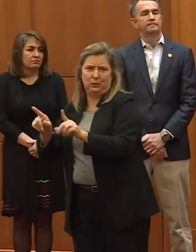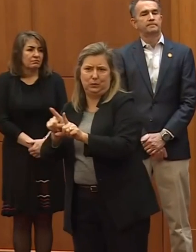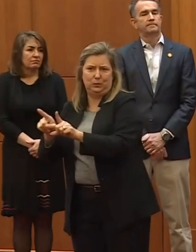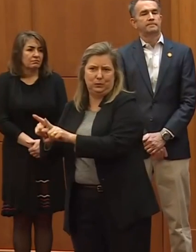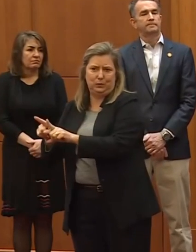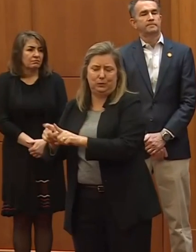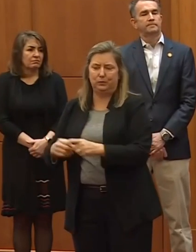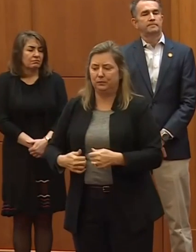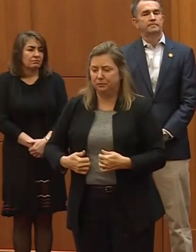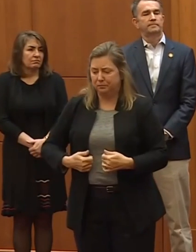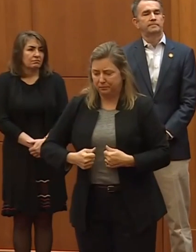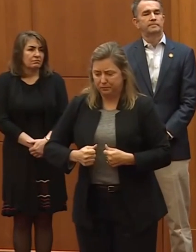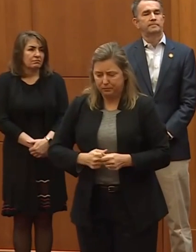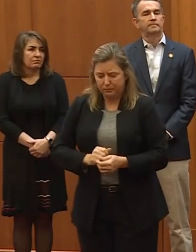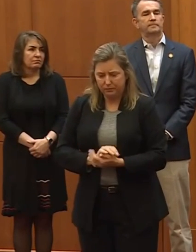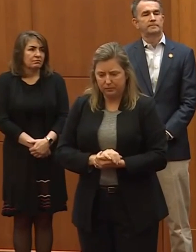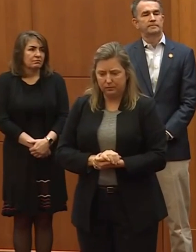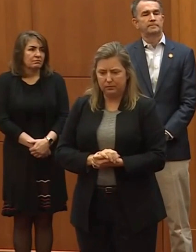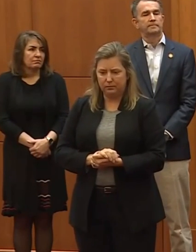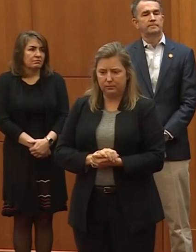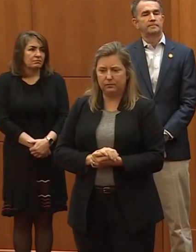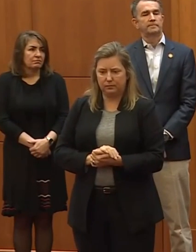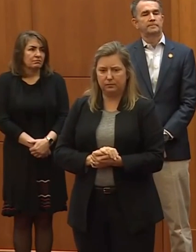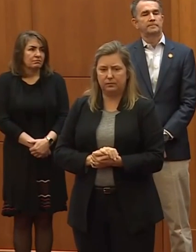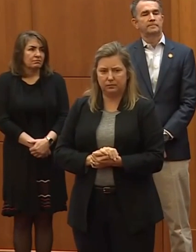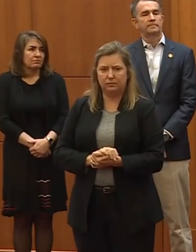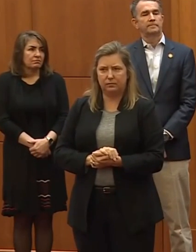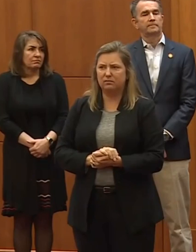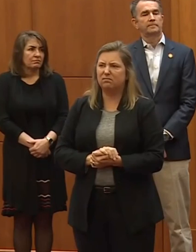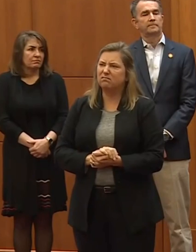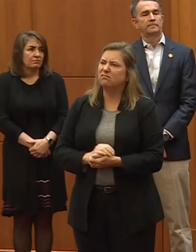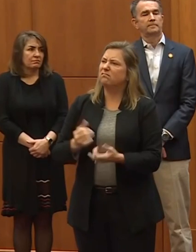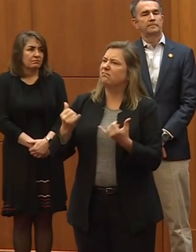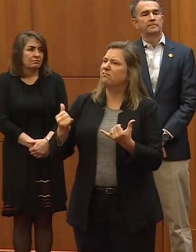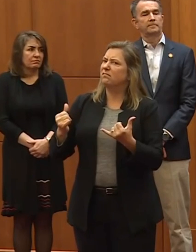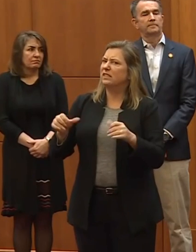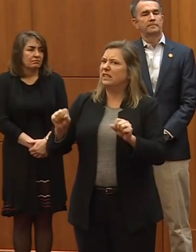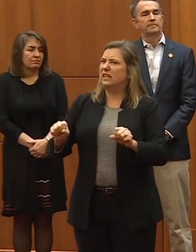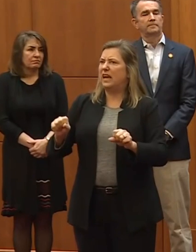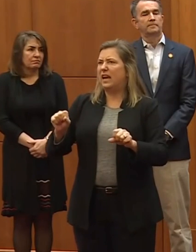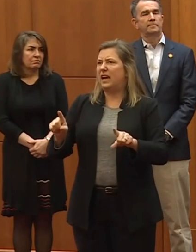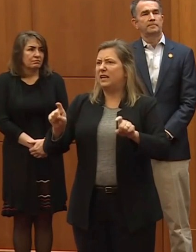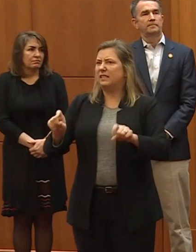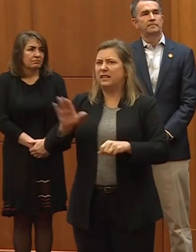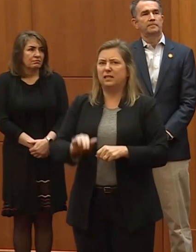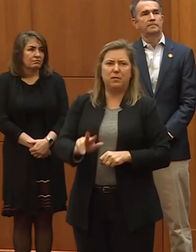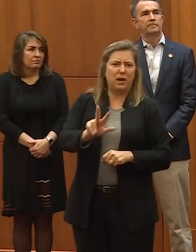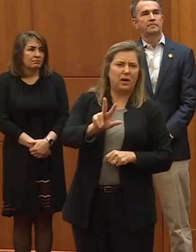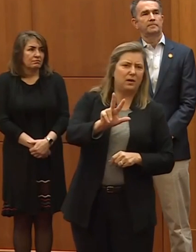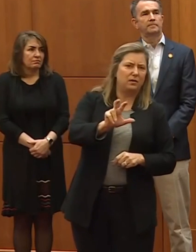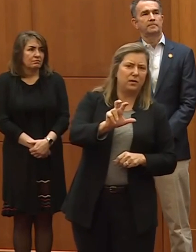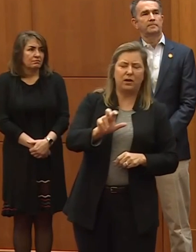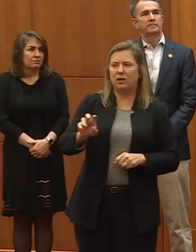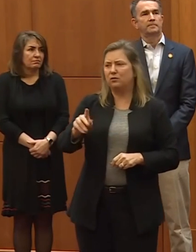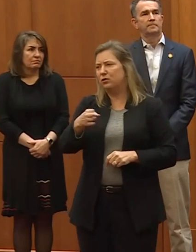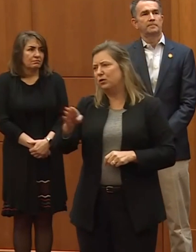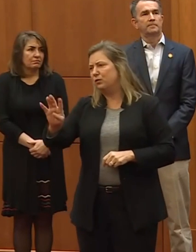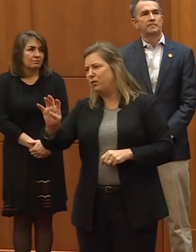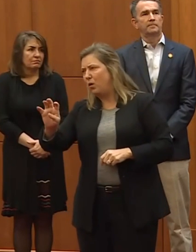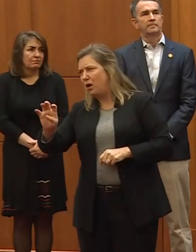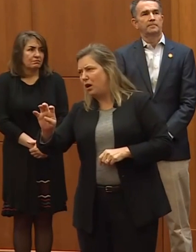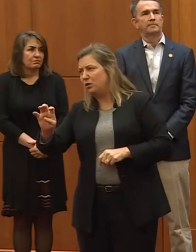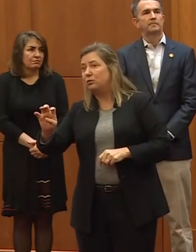We currently have a testing capacity of about 300 to 400 tests. We have on order and